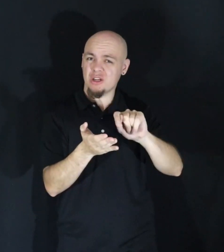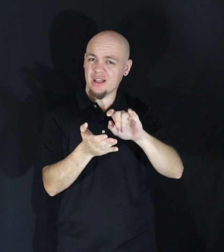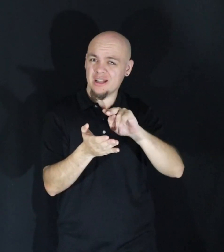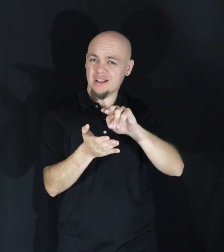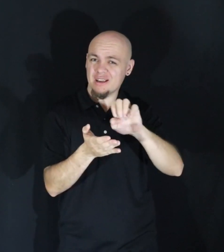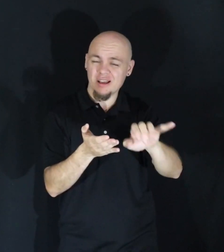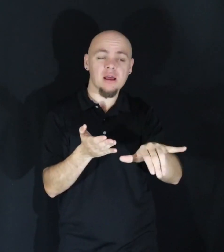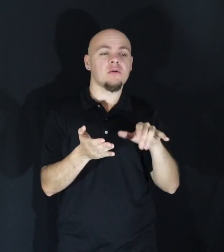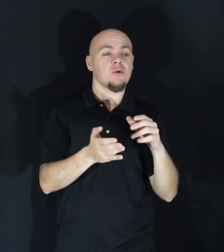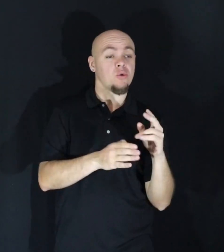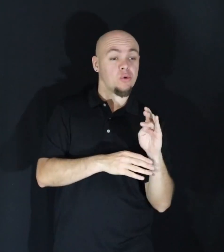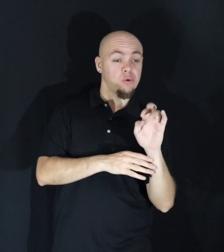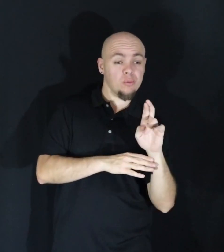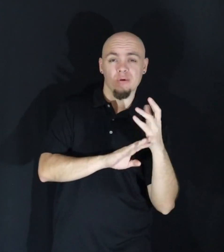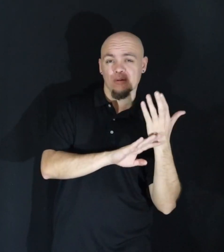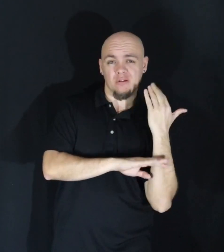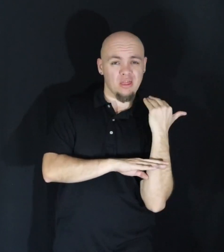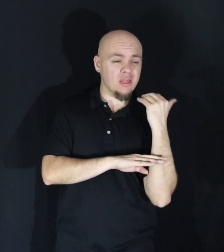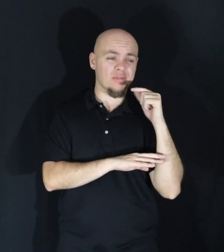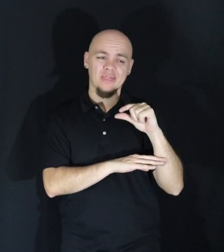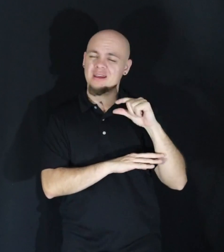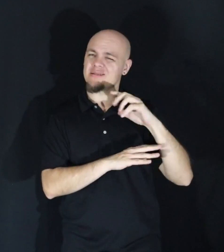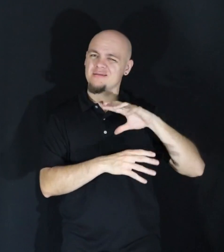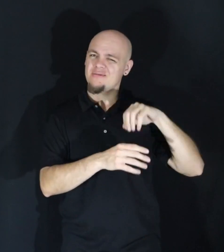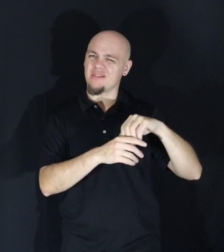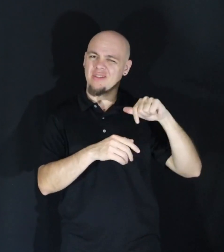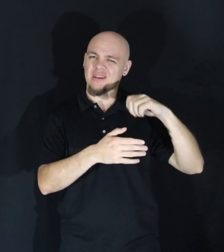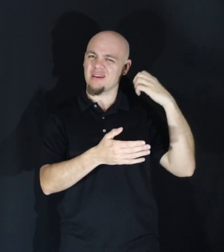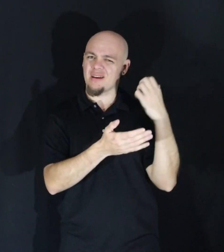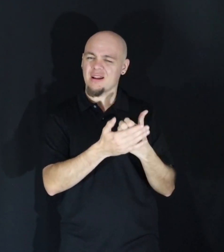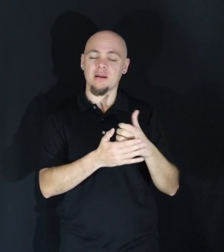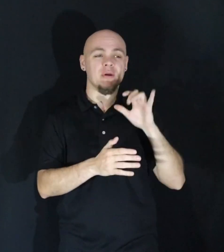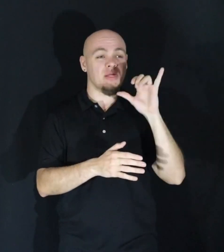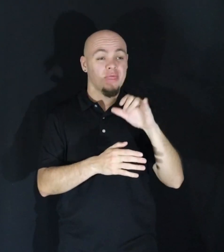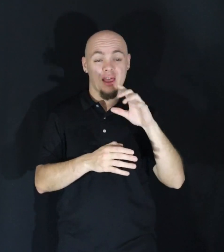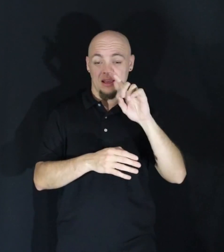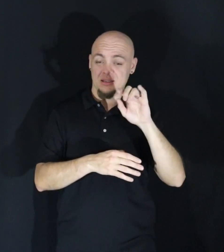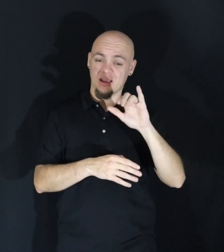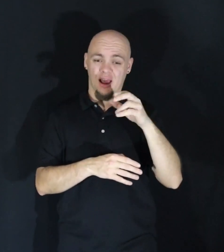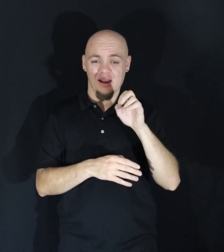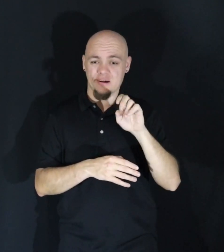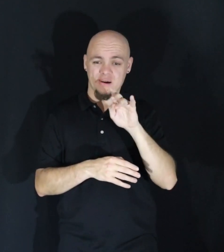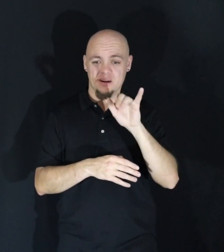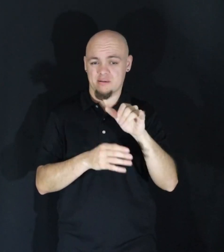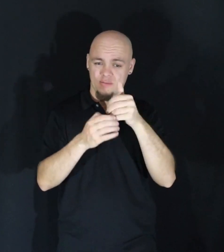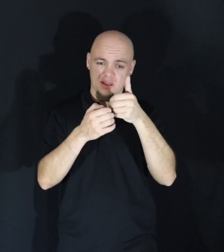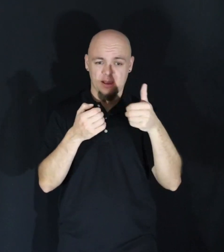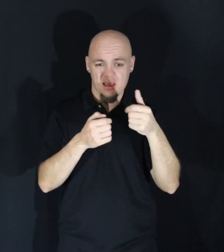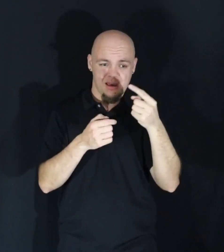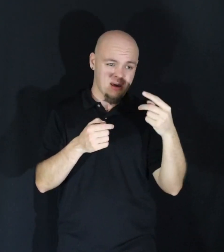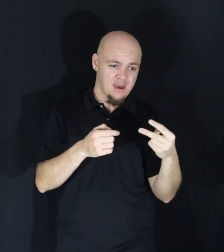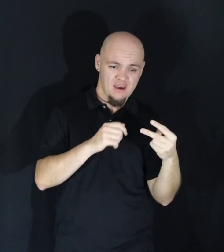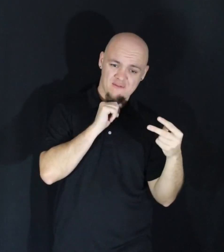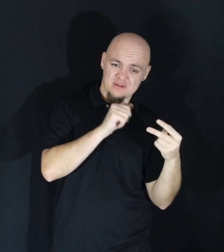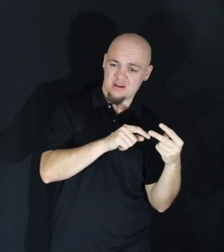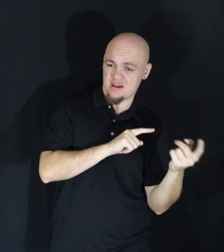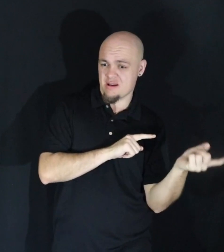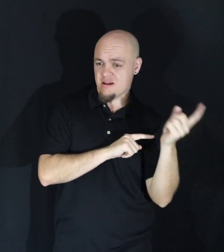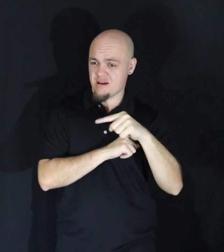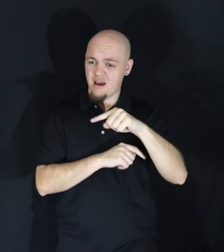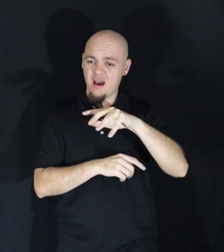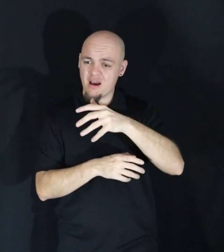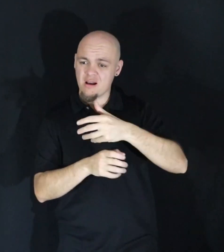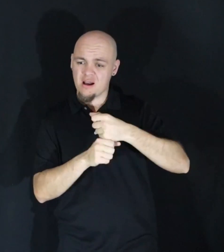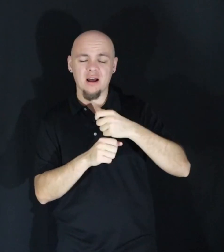Uber, before that Lyft, he was part of this economy. Before that dichotomy, this half called the knots, the other half called the gots. And I